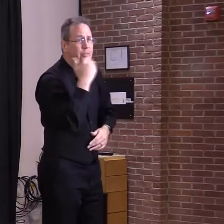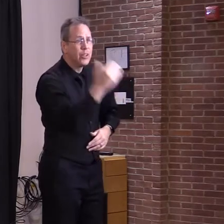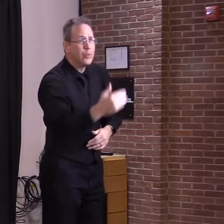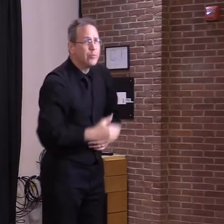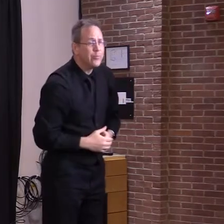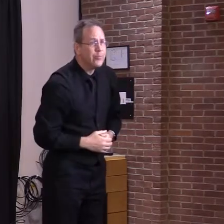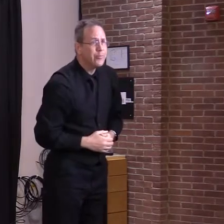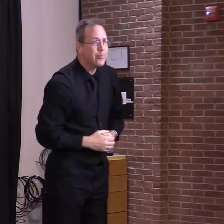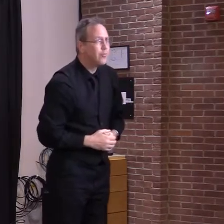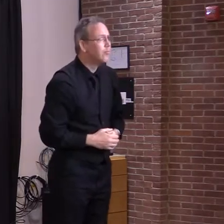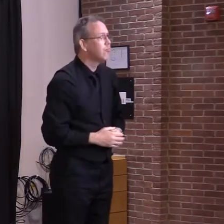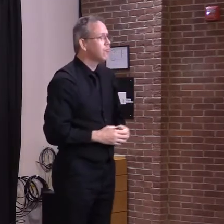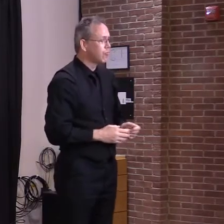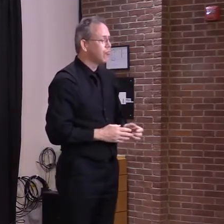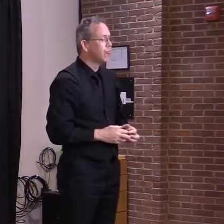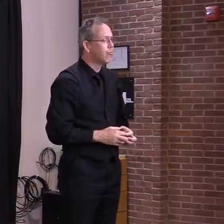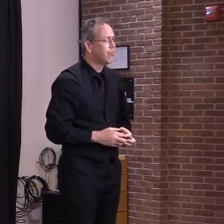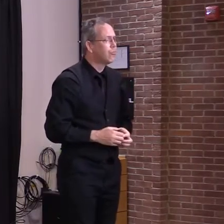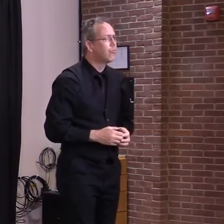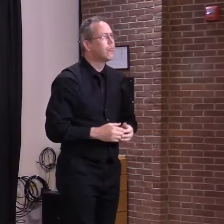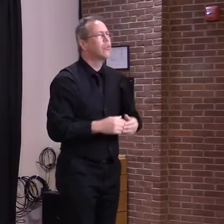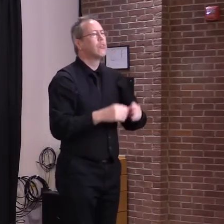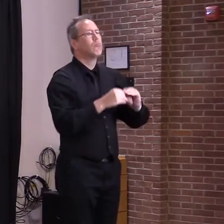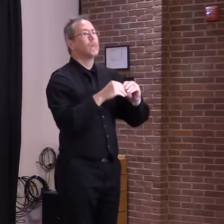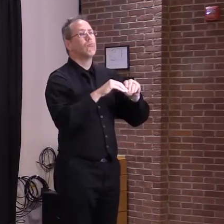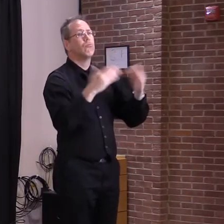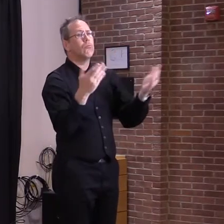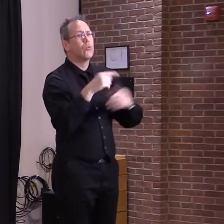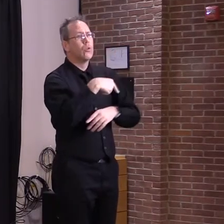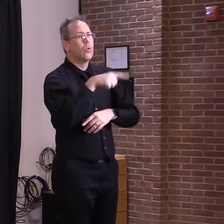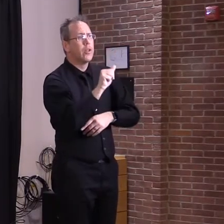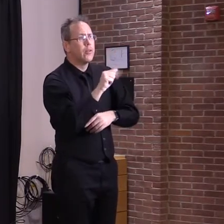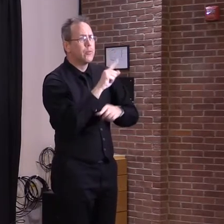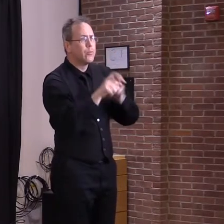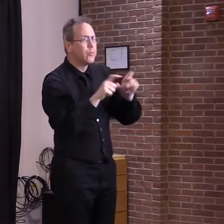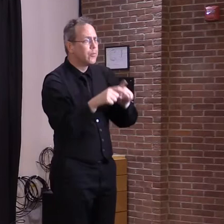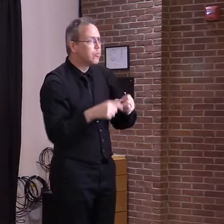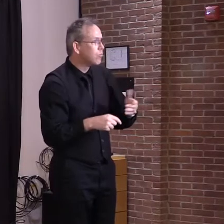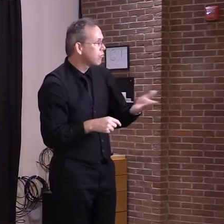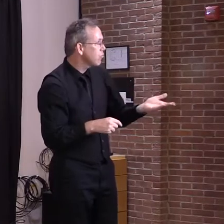Thank you, Commissioner. We'll now open it up to questions. Starting with folks in the room.